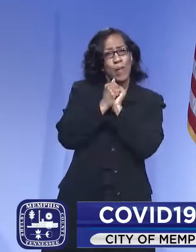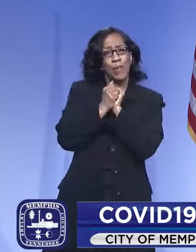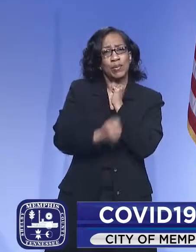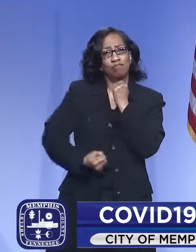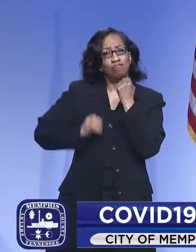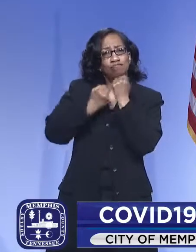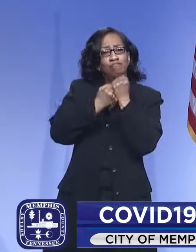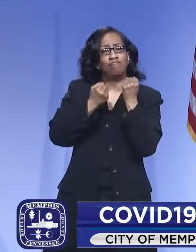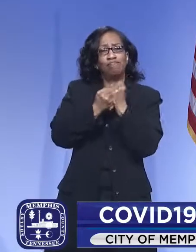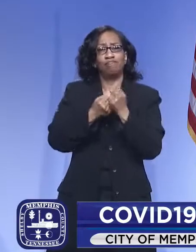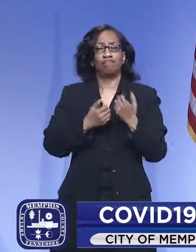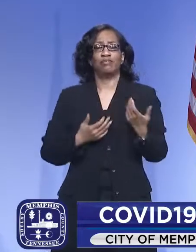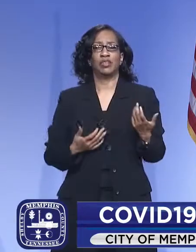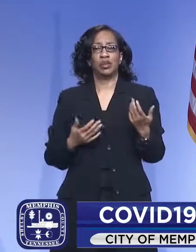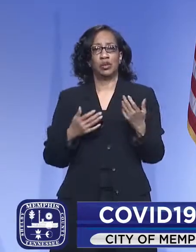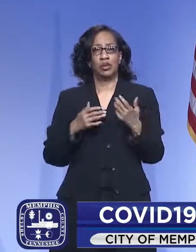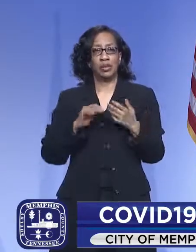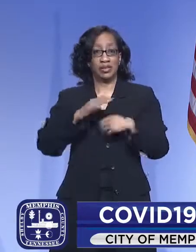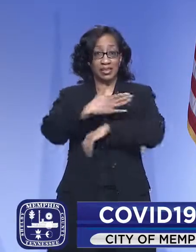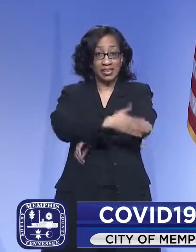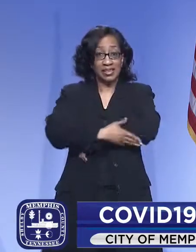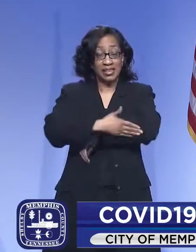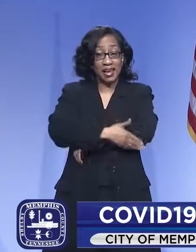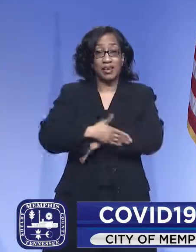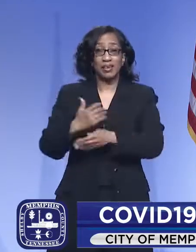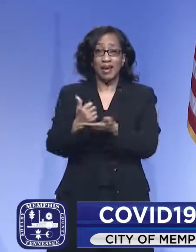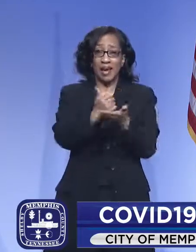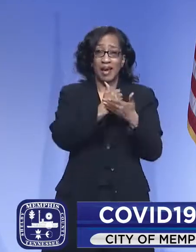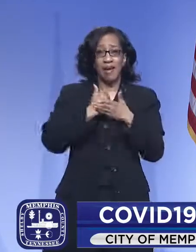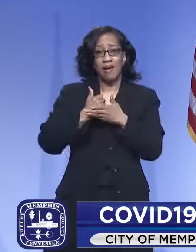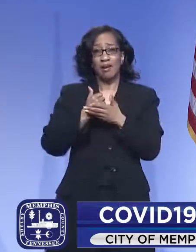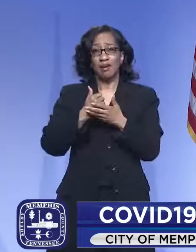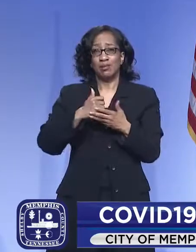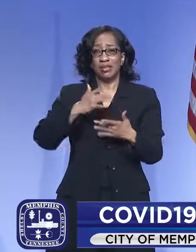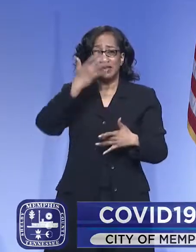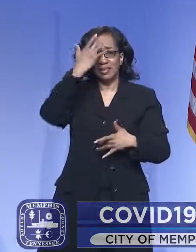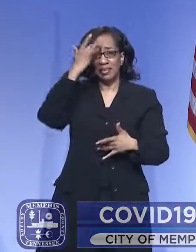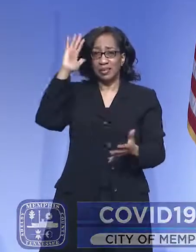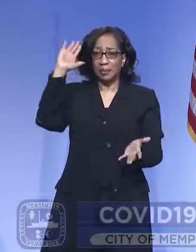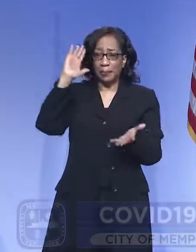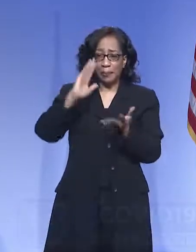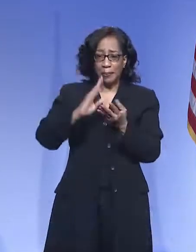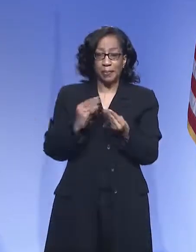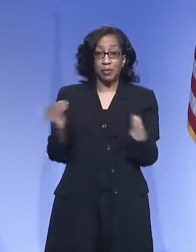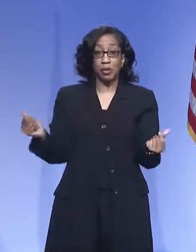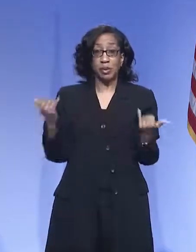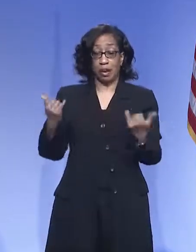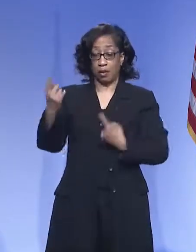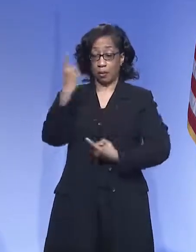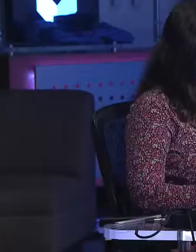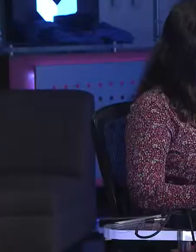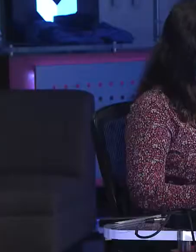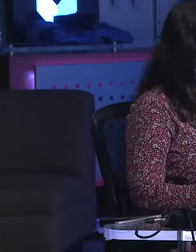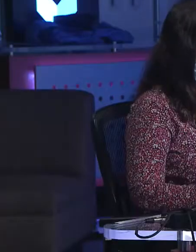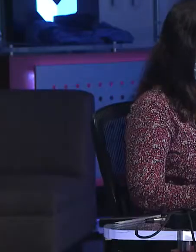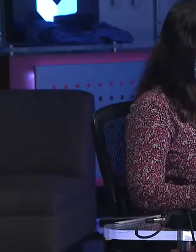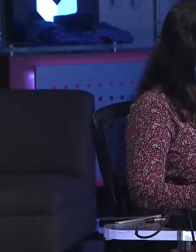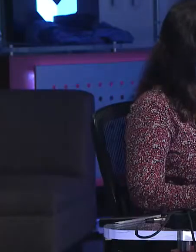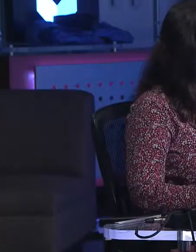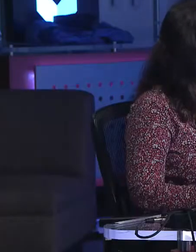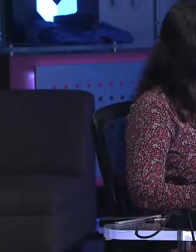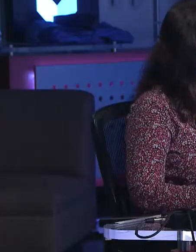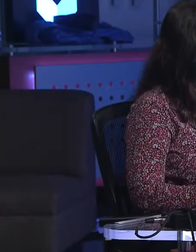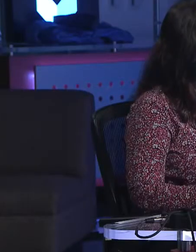countywide vaccination effort. That's what's going to get us out of the pandemic. And so with that, I'll stop and take questions that you may have. Kelly